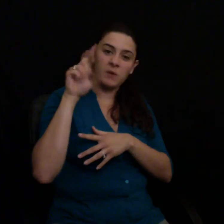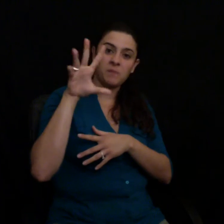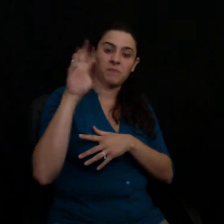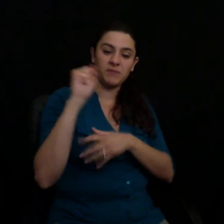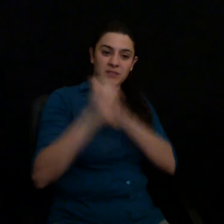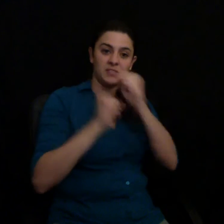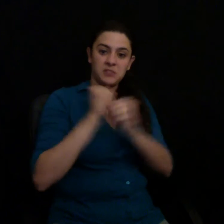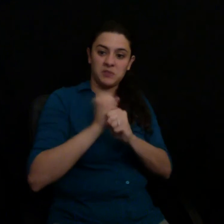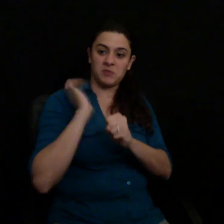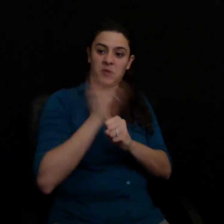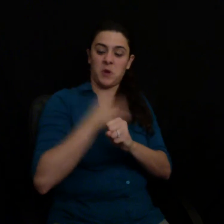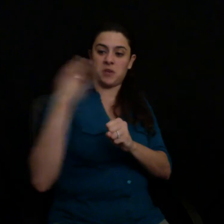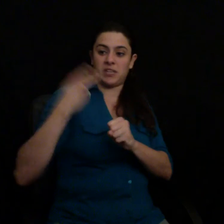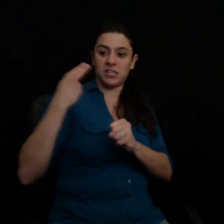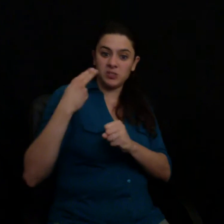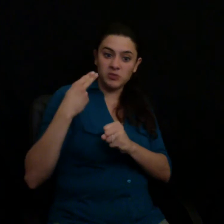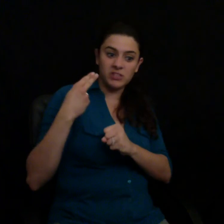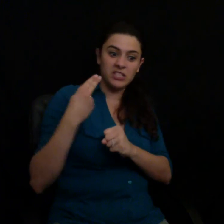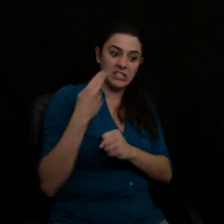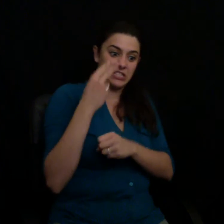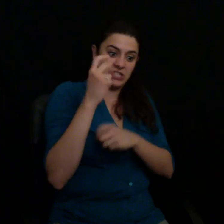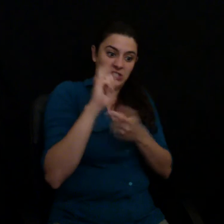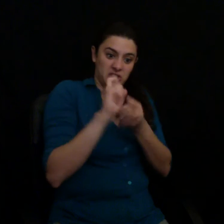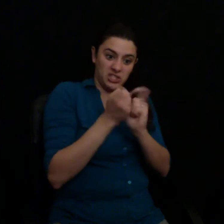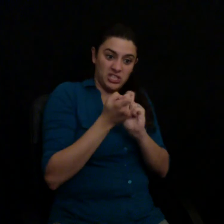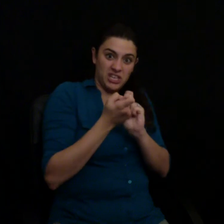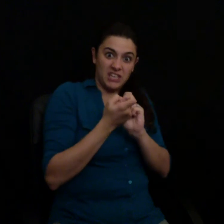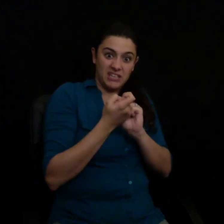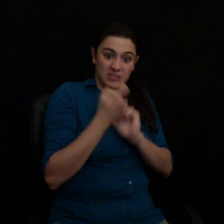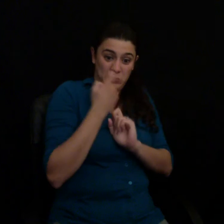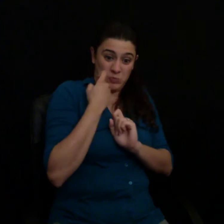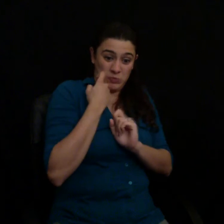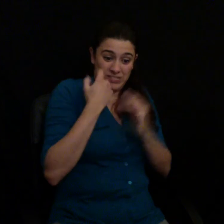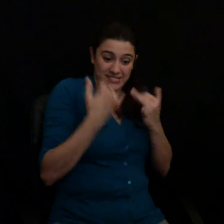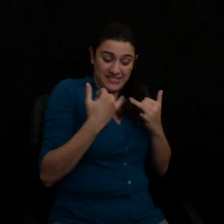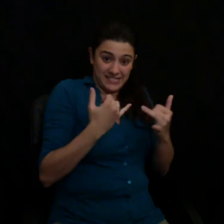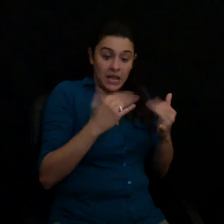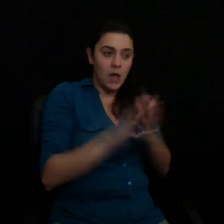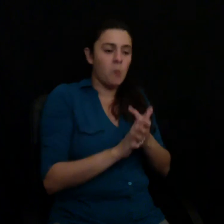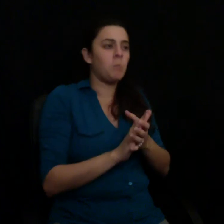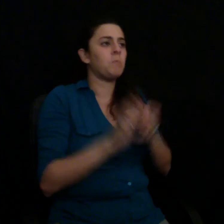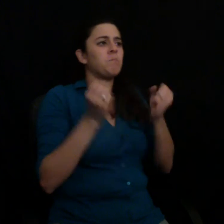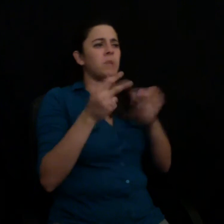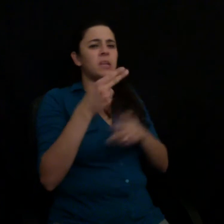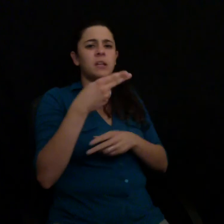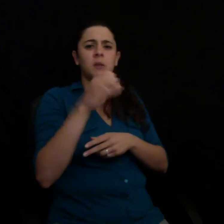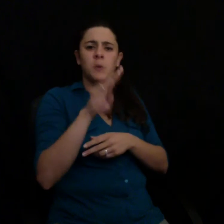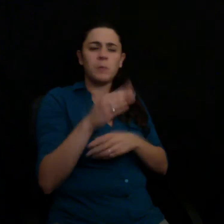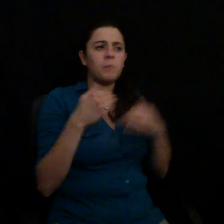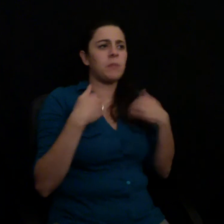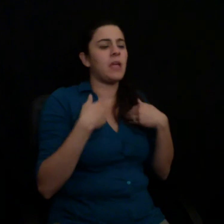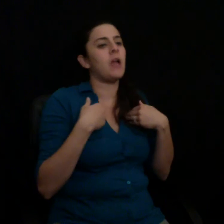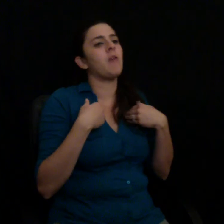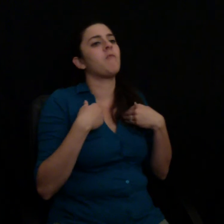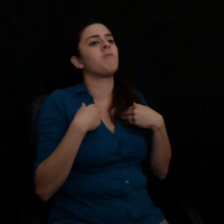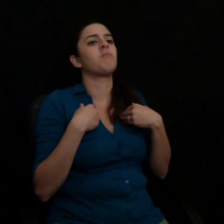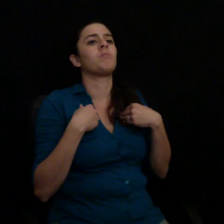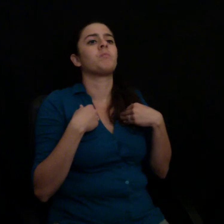smartphones. Most of us have little ebook readers. I myself carry a railroad digital scanner so I can